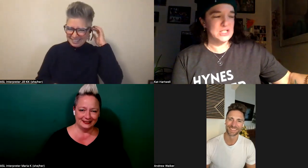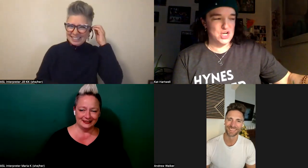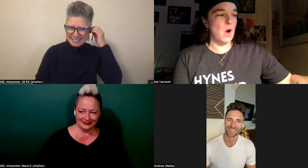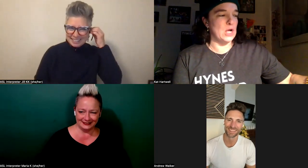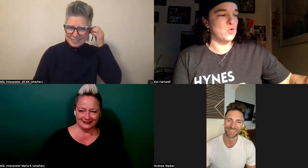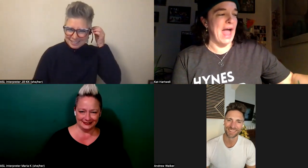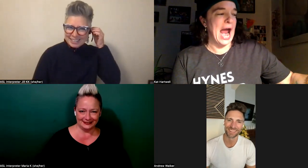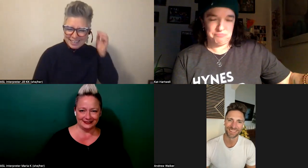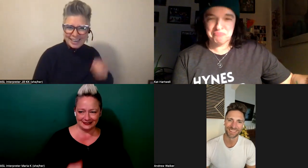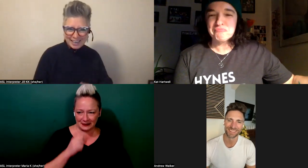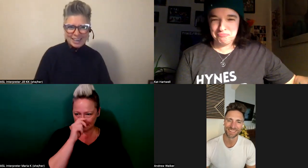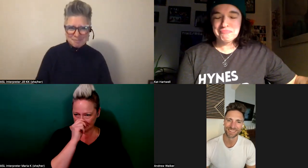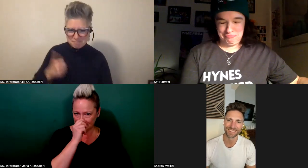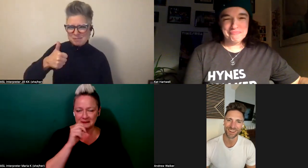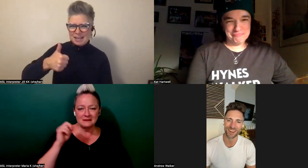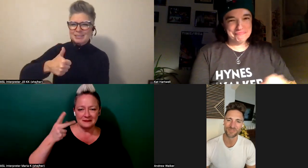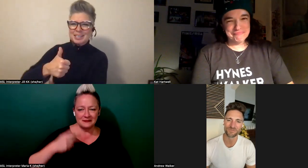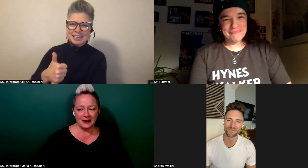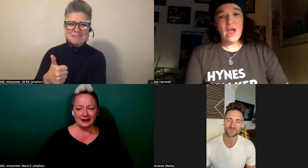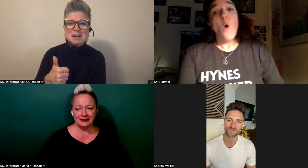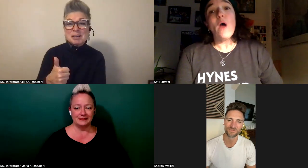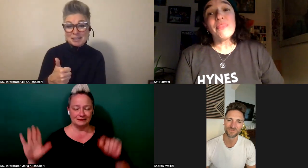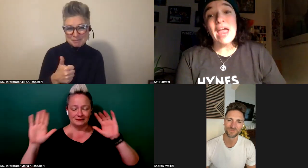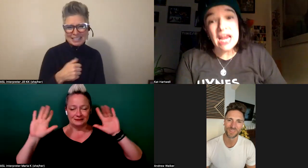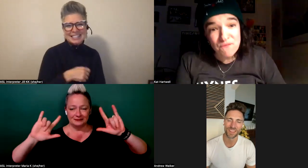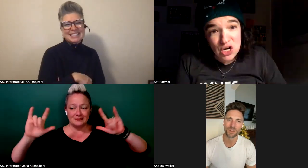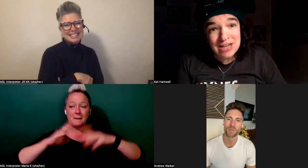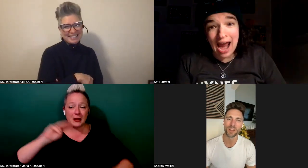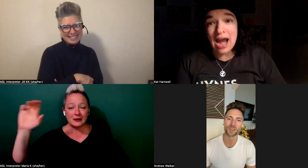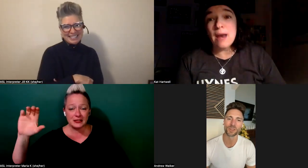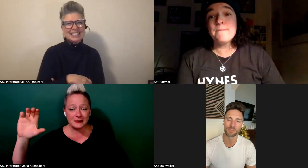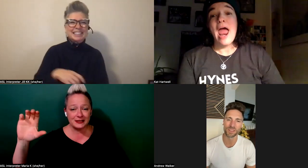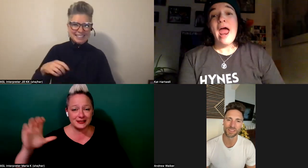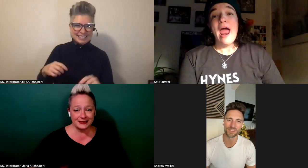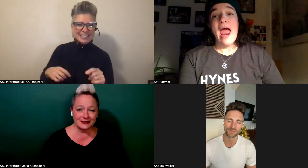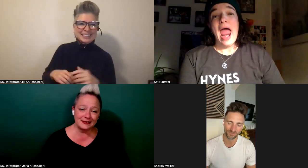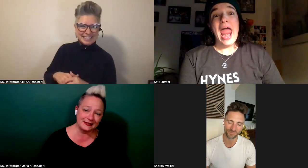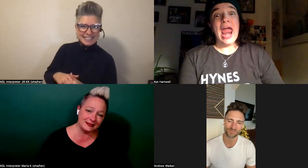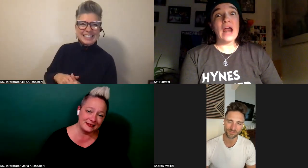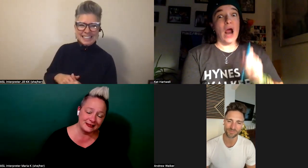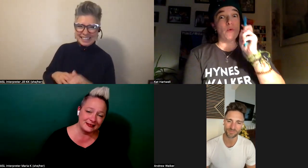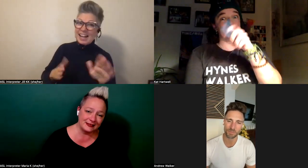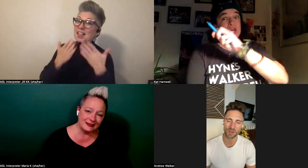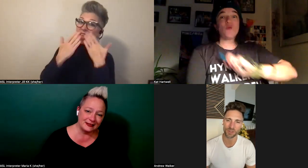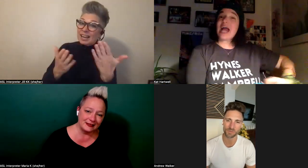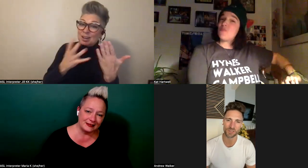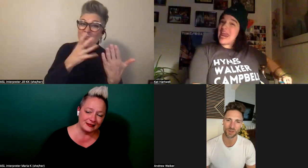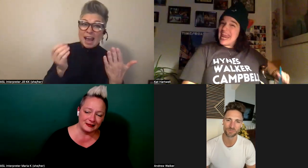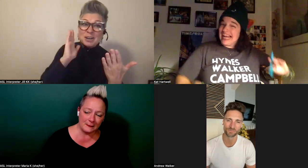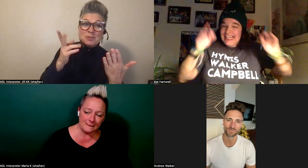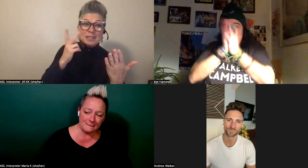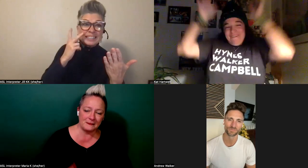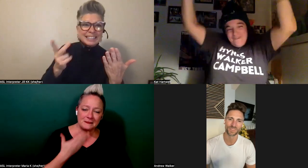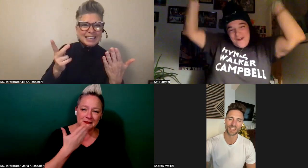busy. But sure, we'll do that. All right. Sounds good. Merry Well, Christmas. thank you for your Merry time. Christmas. Christmas. And I will Merry see Christmas you next to